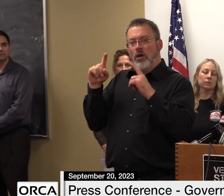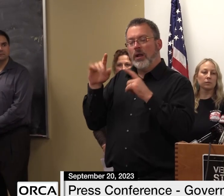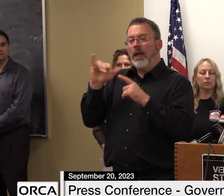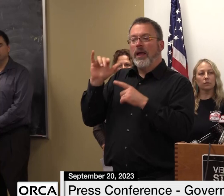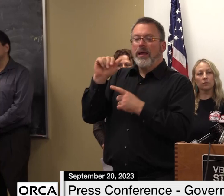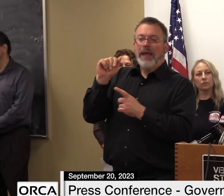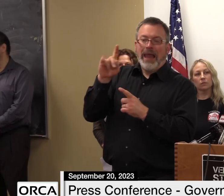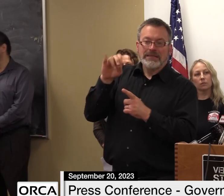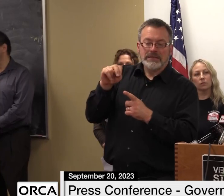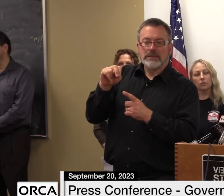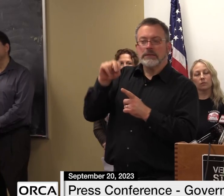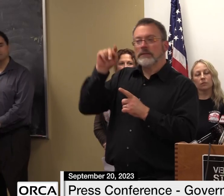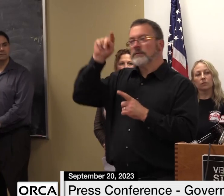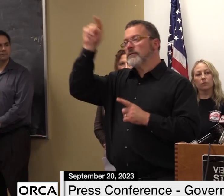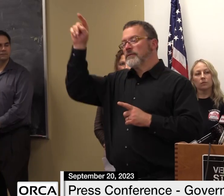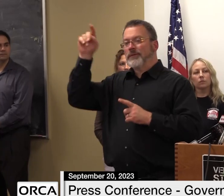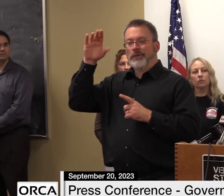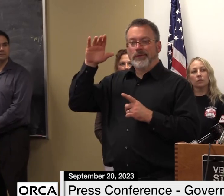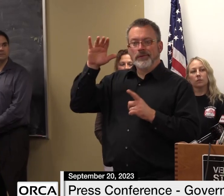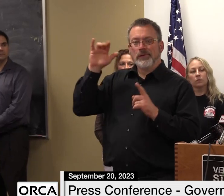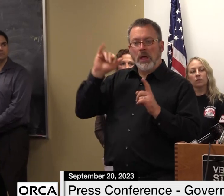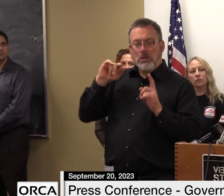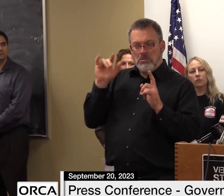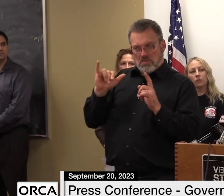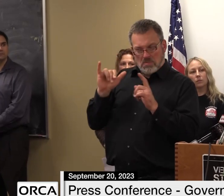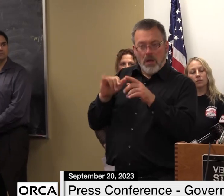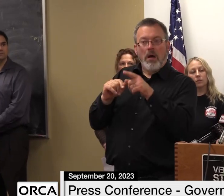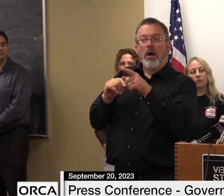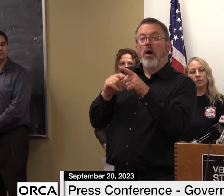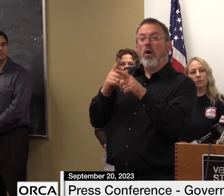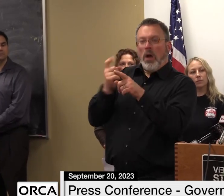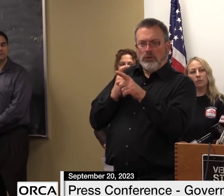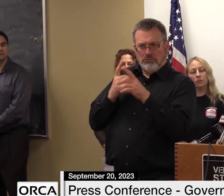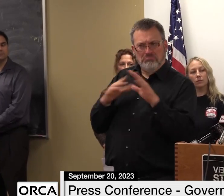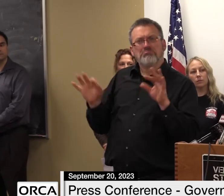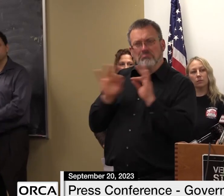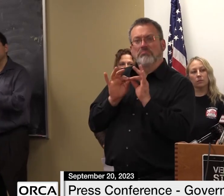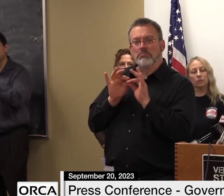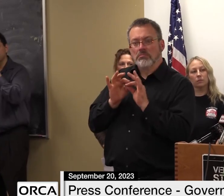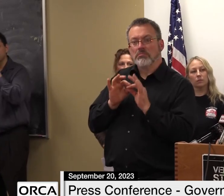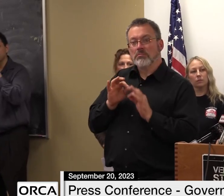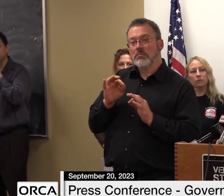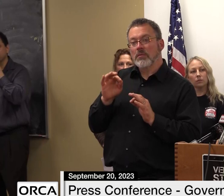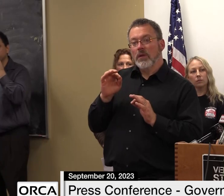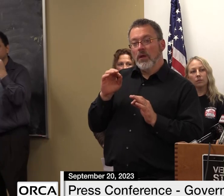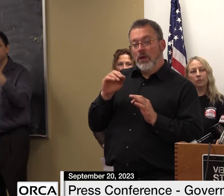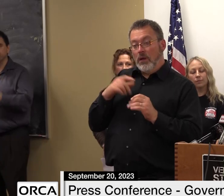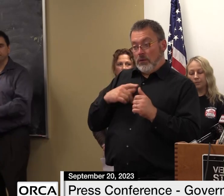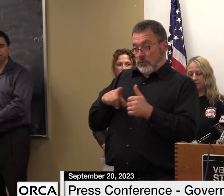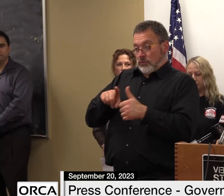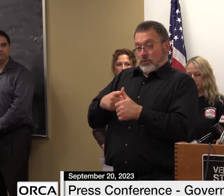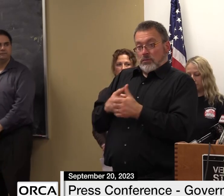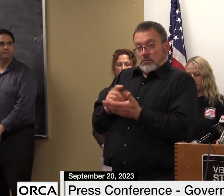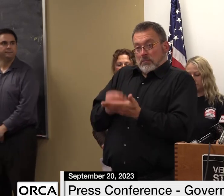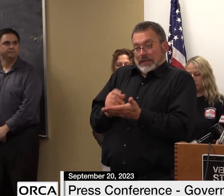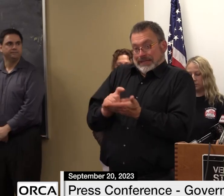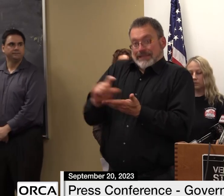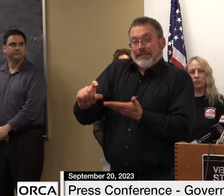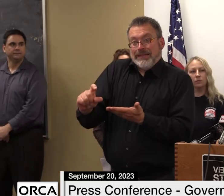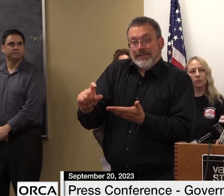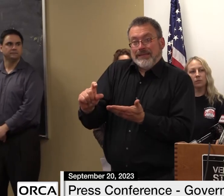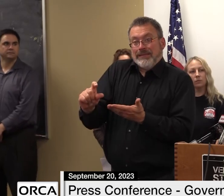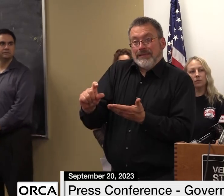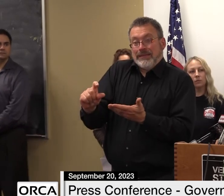So the good question is how many of those people who've received initial funding have come back